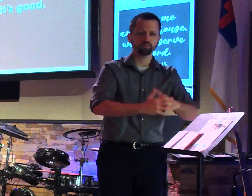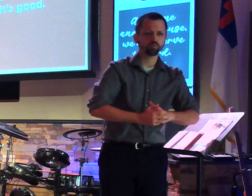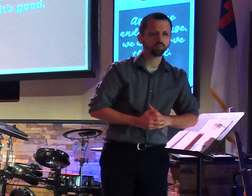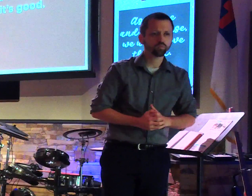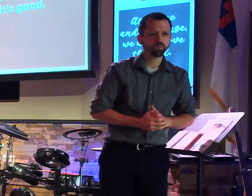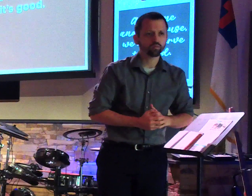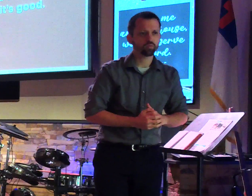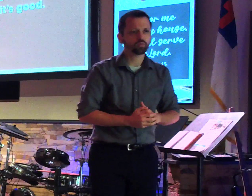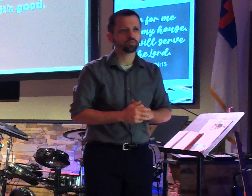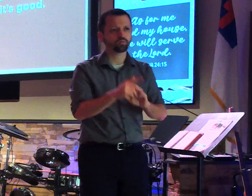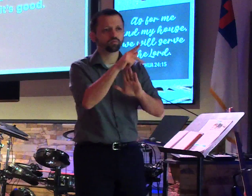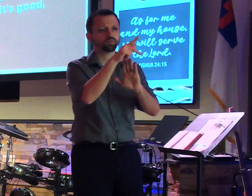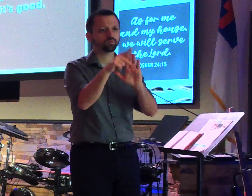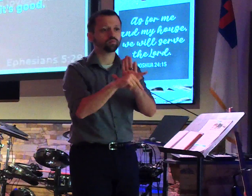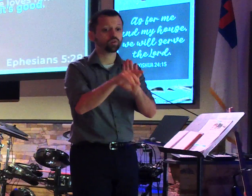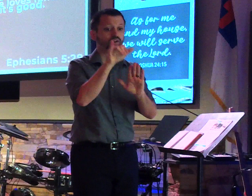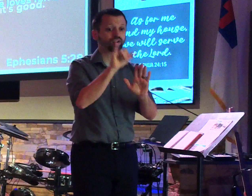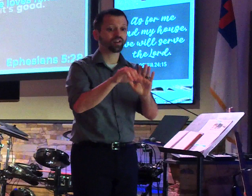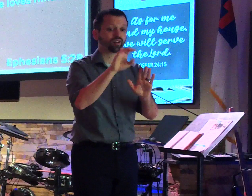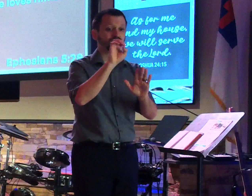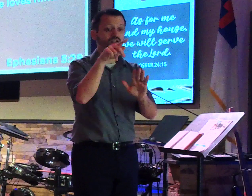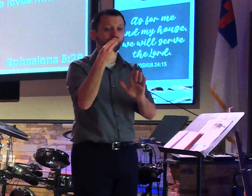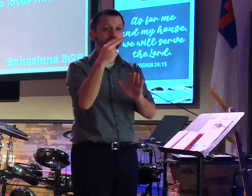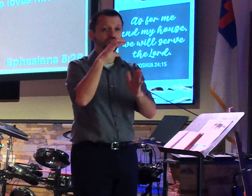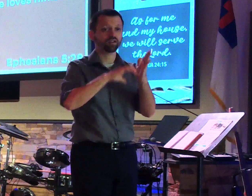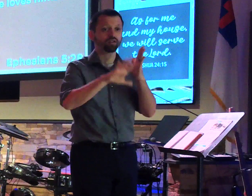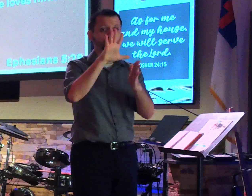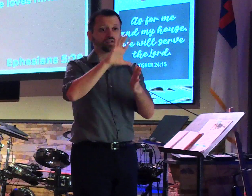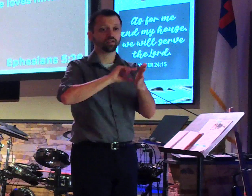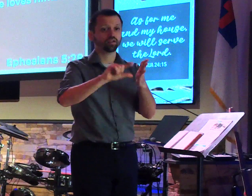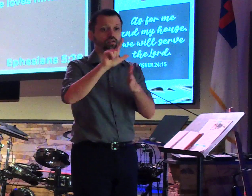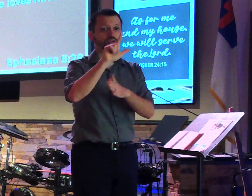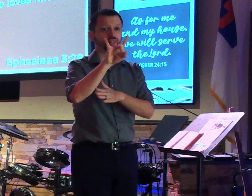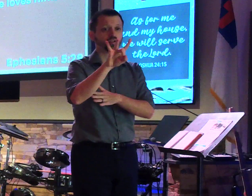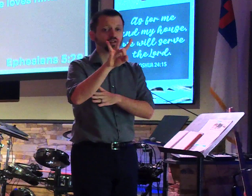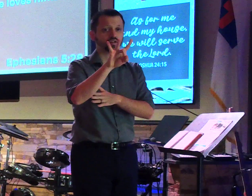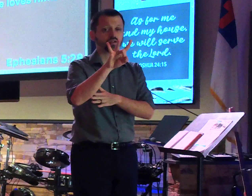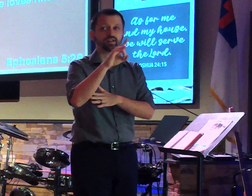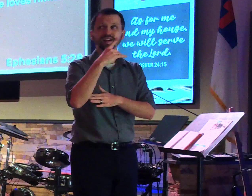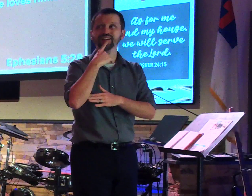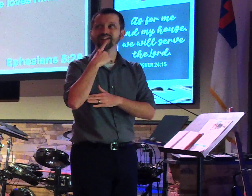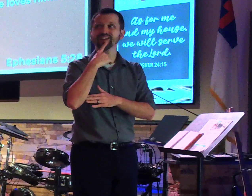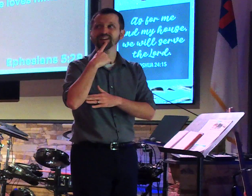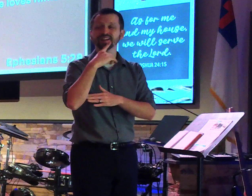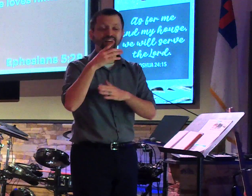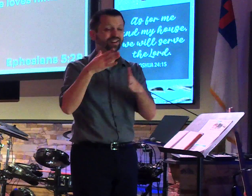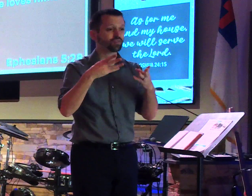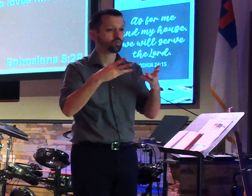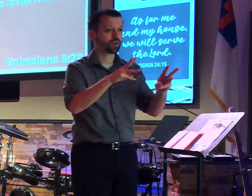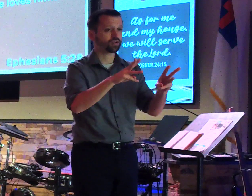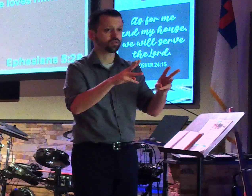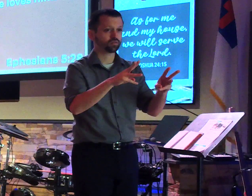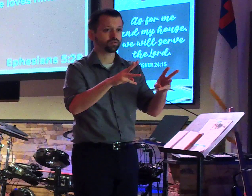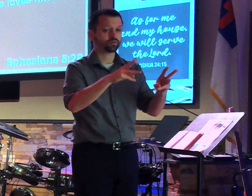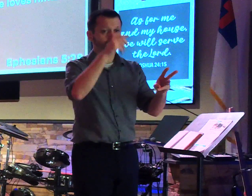the principle of Ephesians 5:28. Look at it with me. Ephesians 5:28 says, in this way,